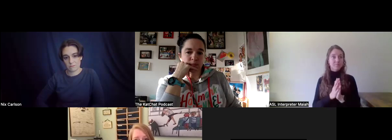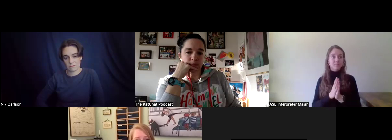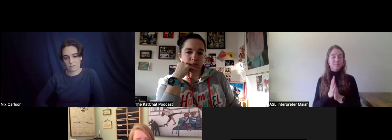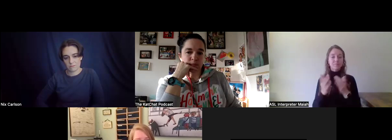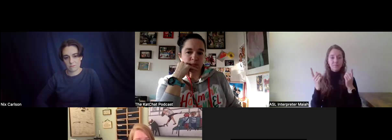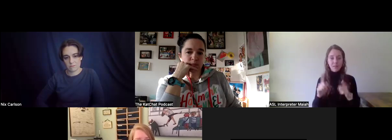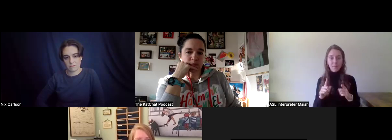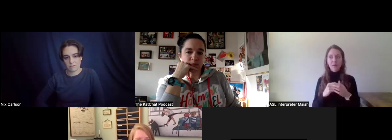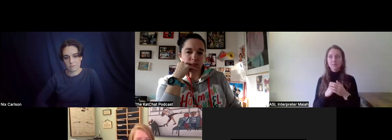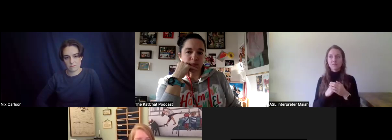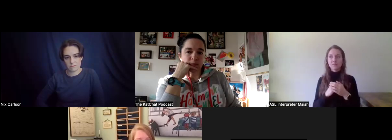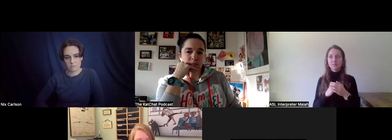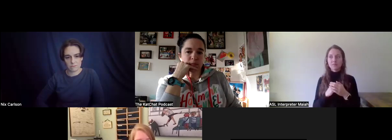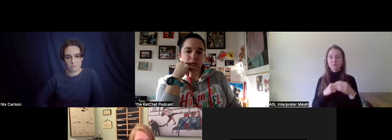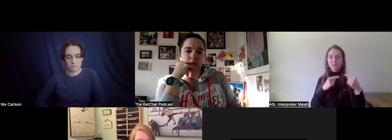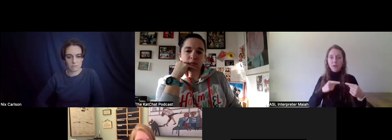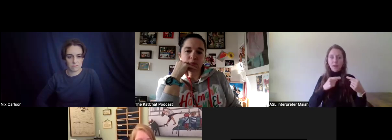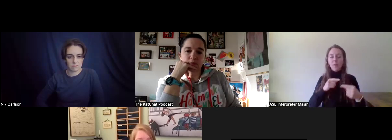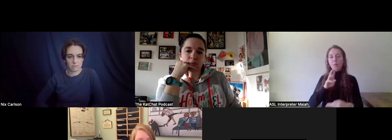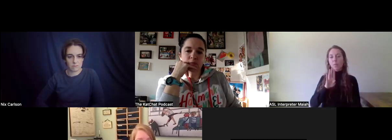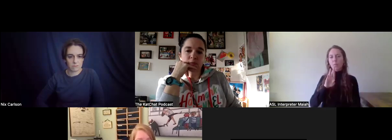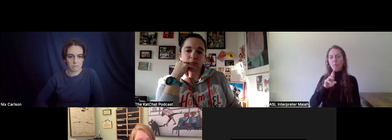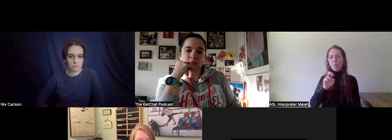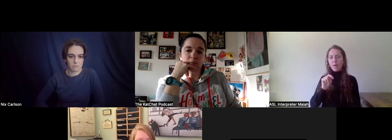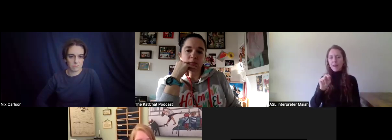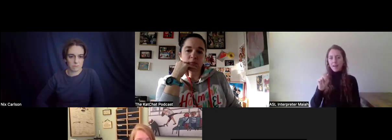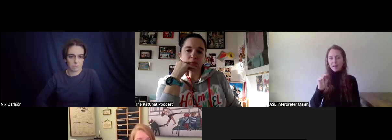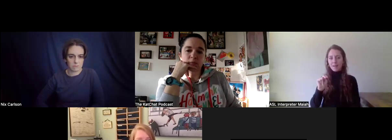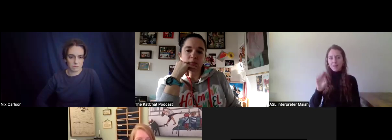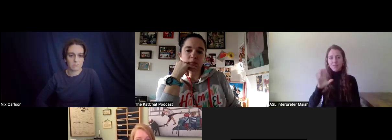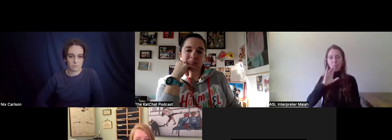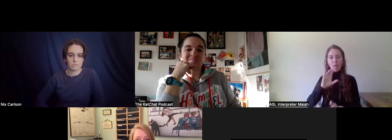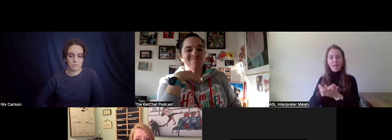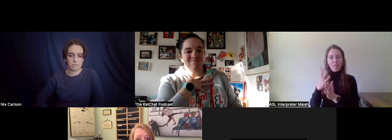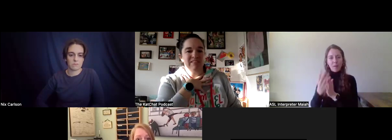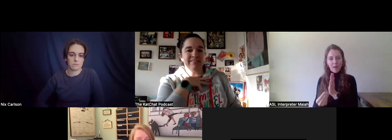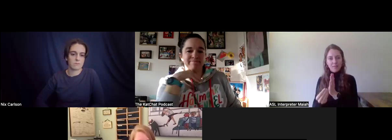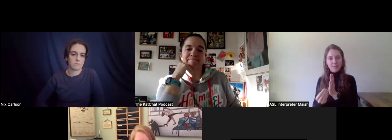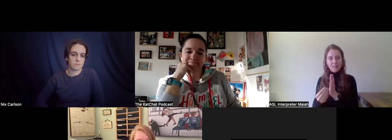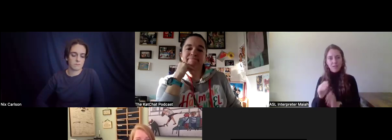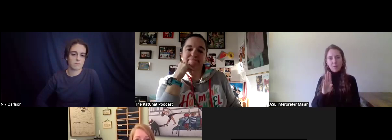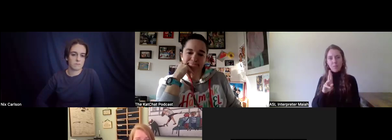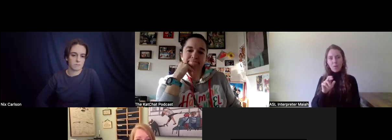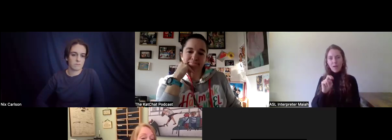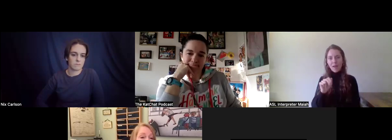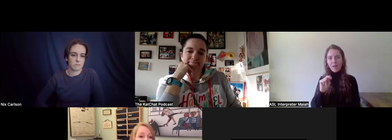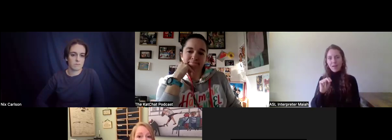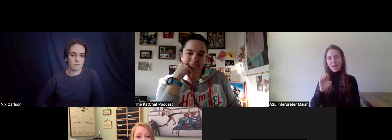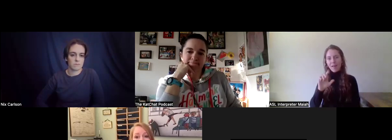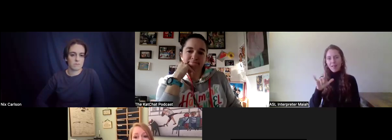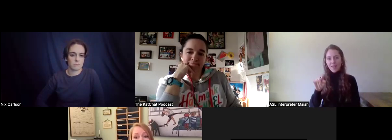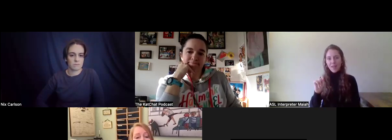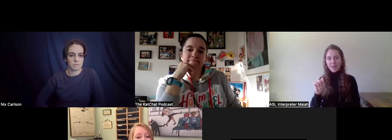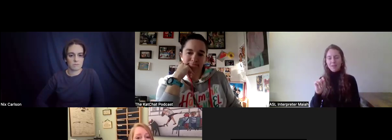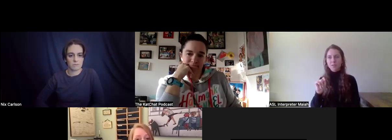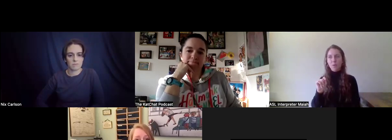poor Brennan lost his wife, and Brennan Elliott, and it is horribly sad, and he is one